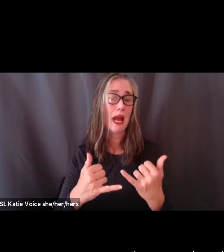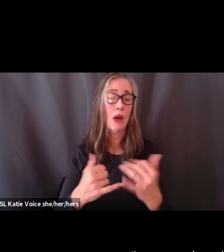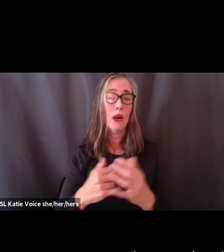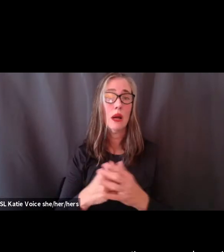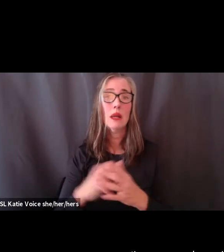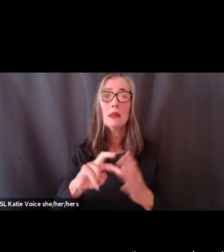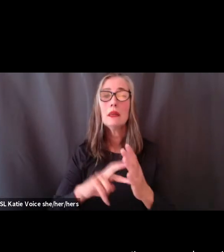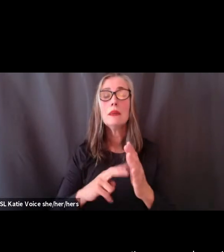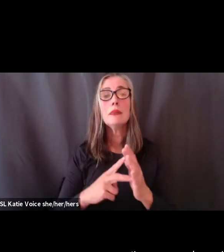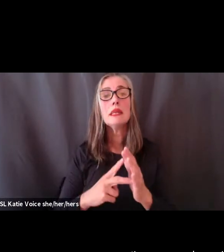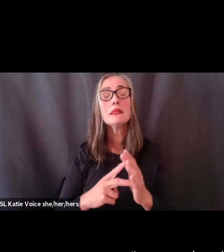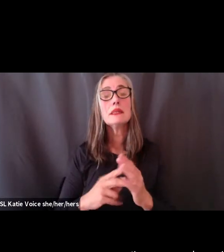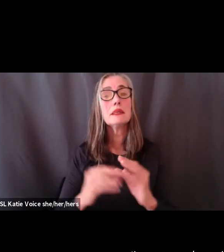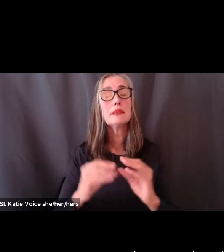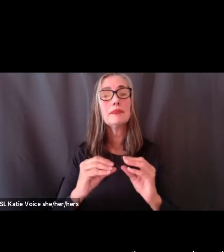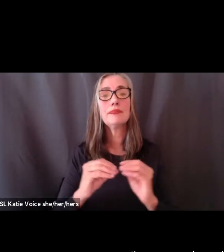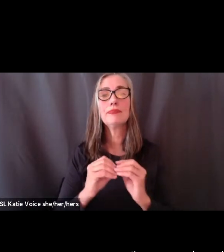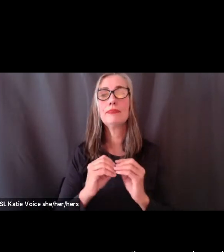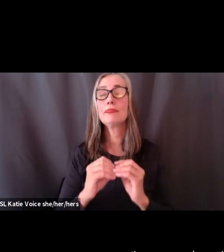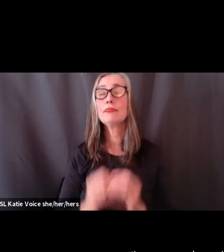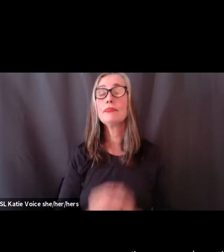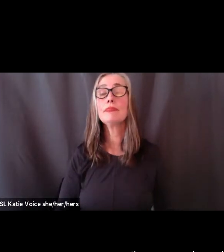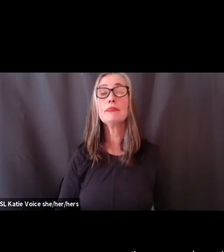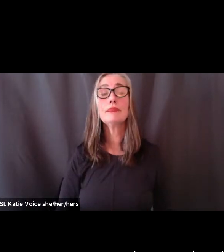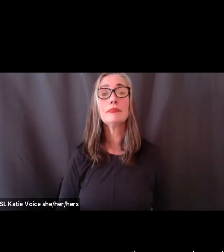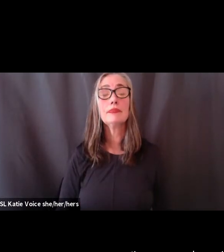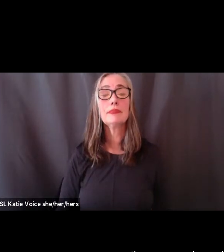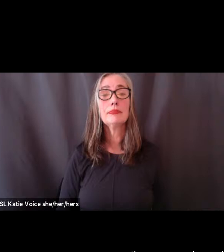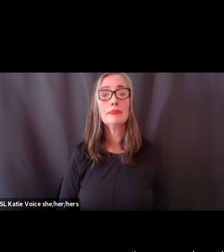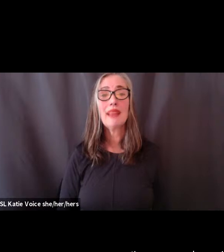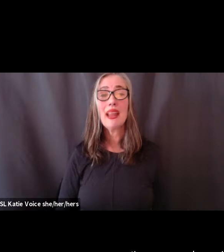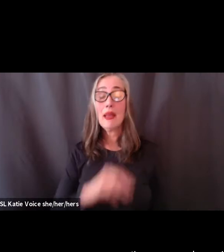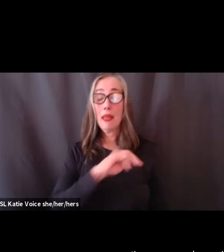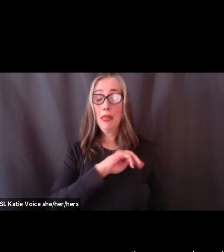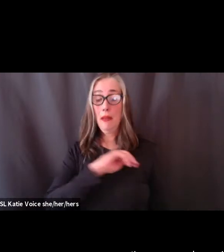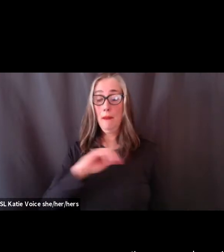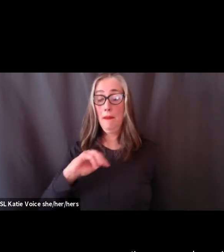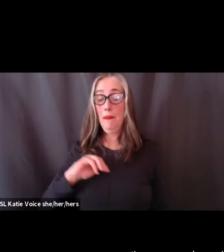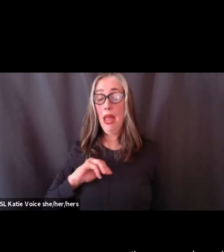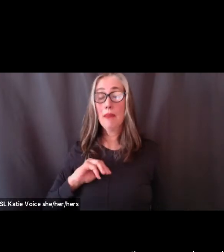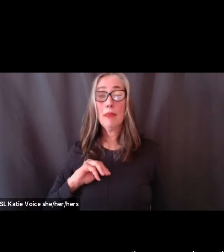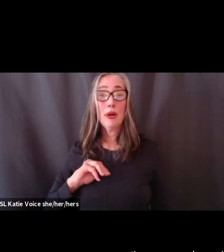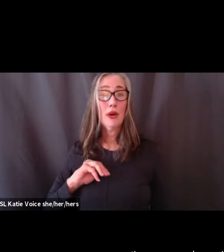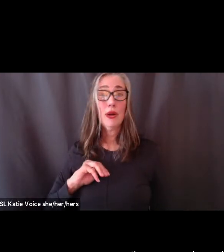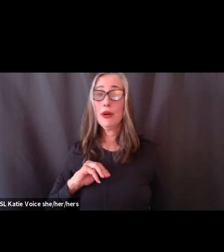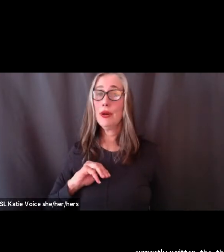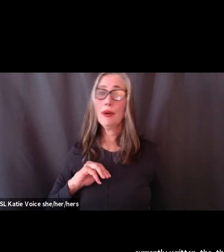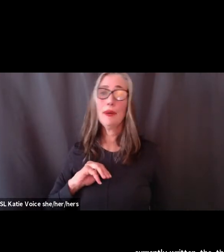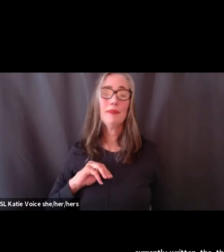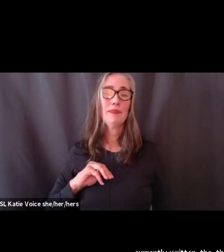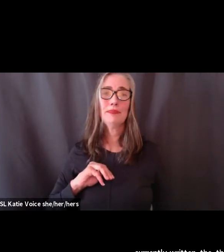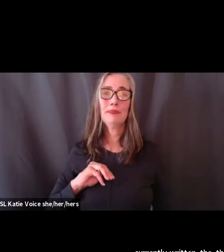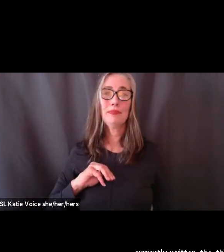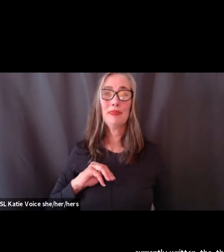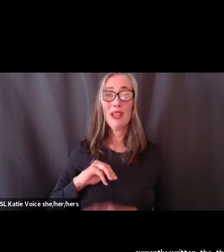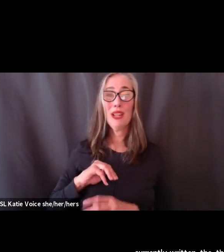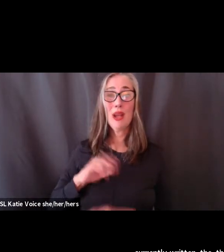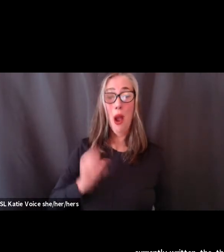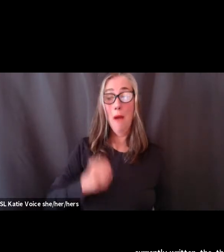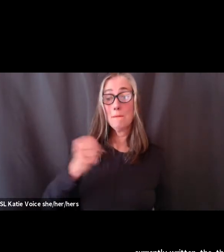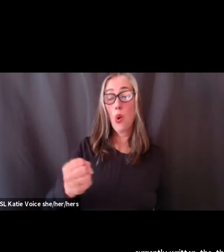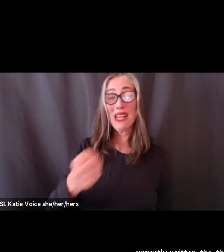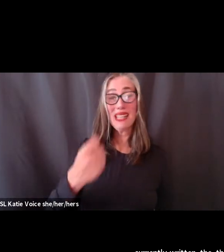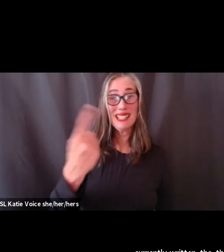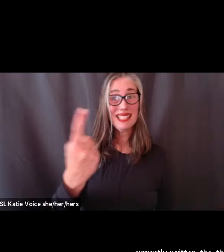would be nobody that the member could appoint to vote in their own endorsing